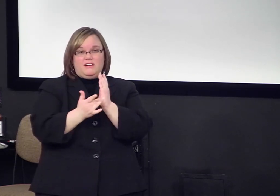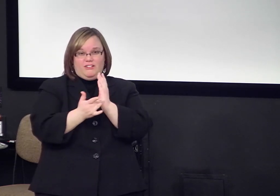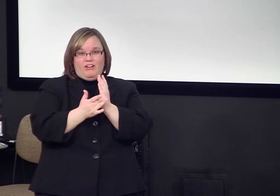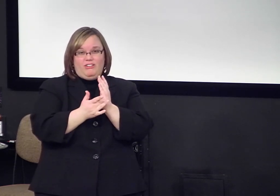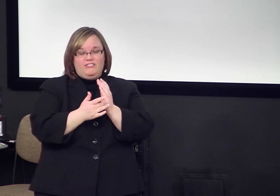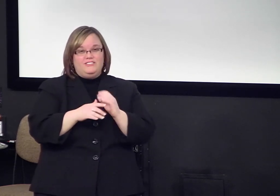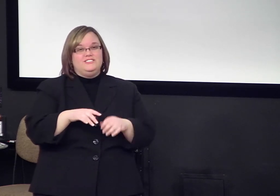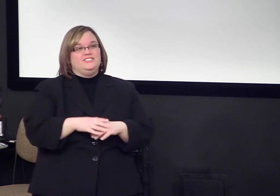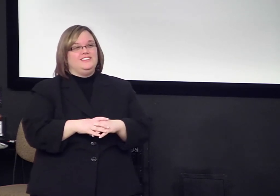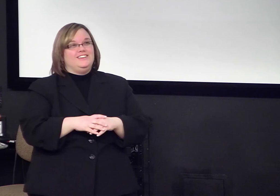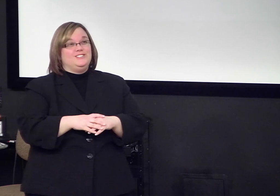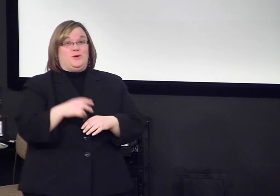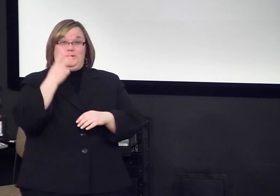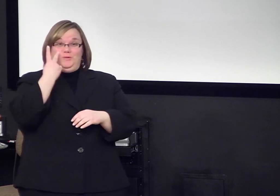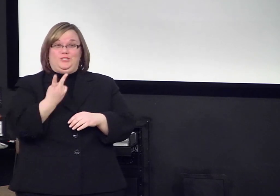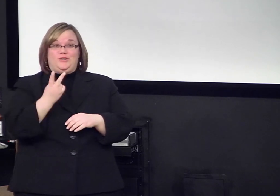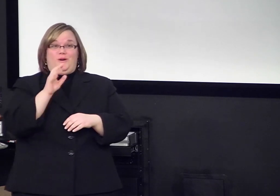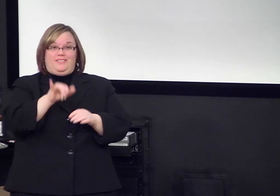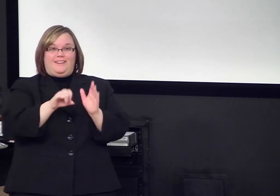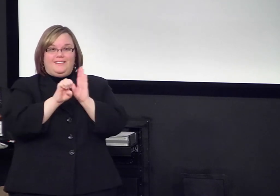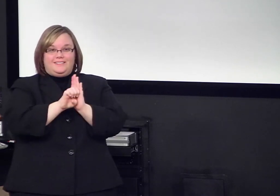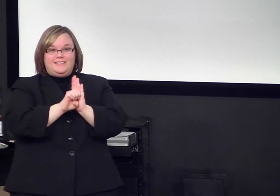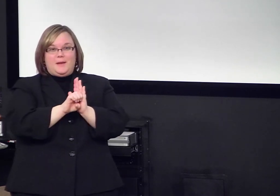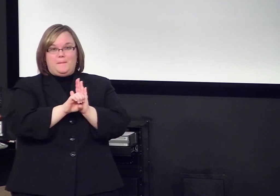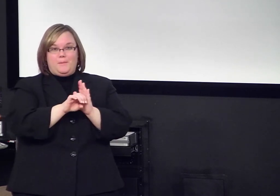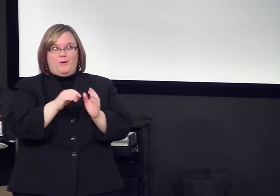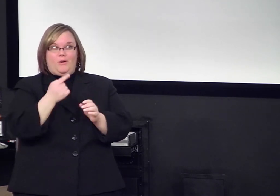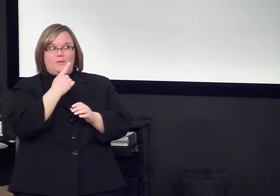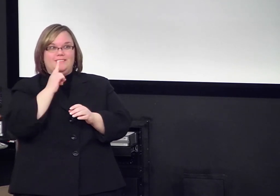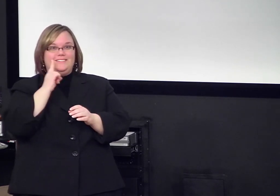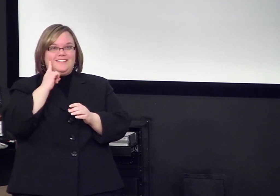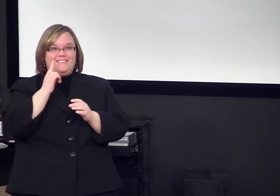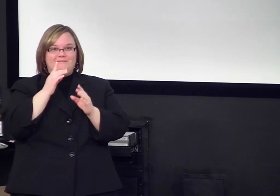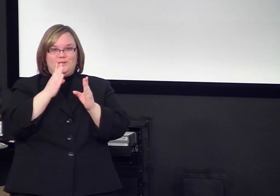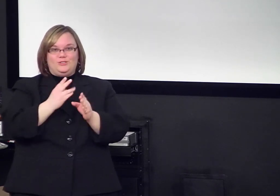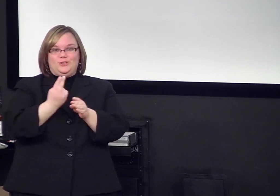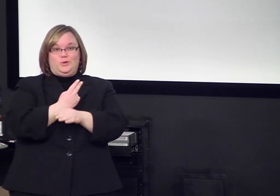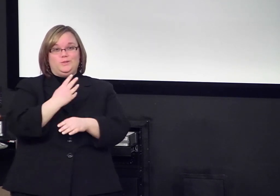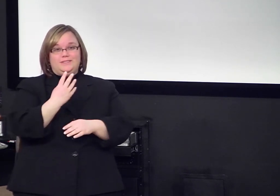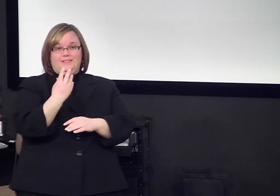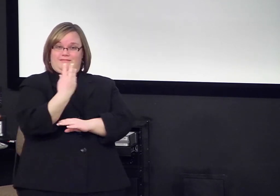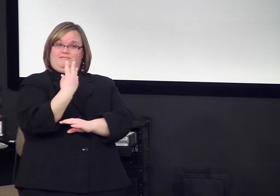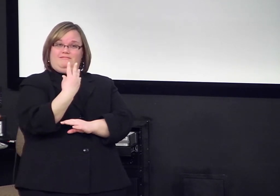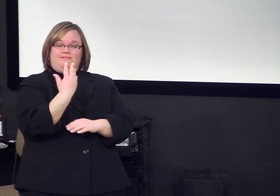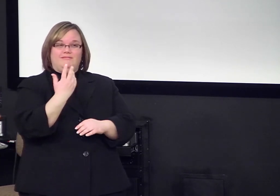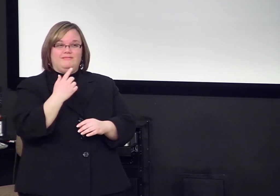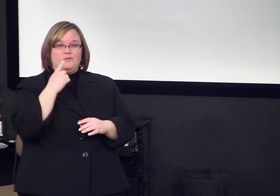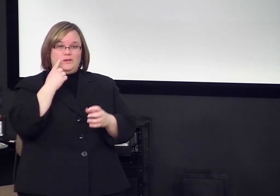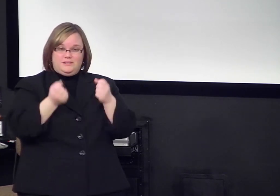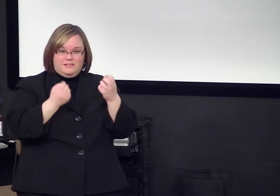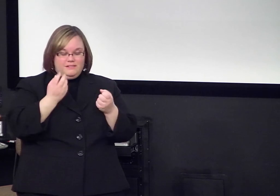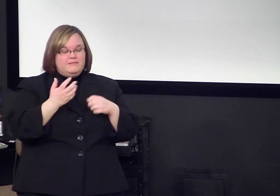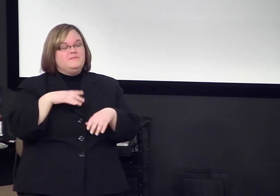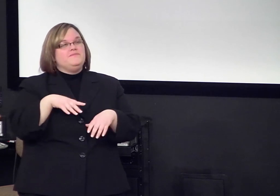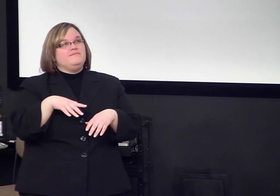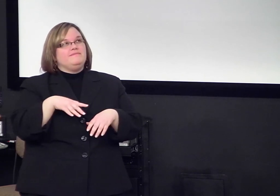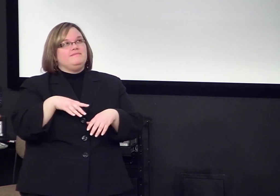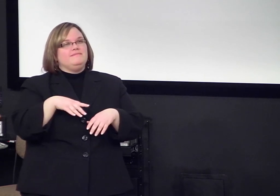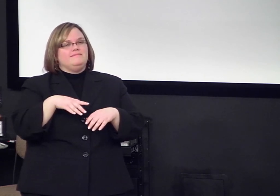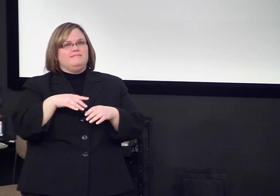you know, has implications to VRS technology. As you saw in one example, one person was using a mobile phone to